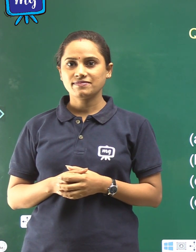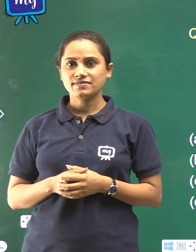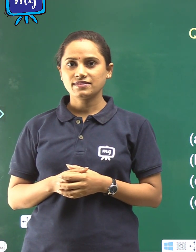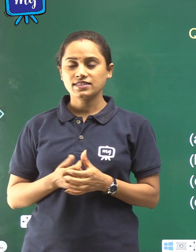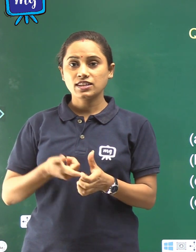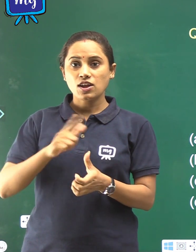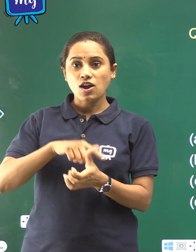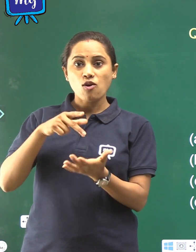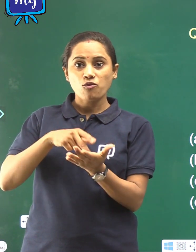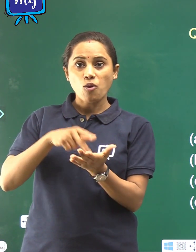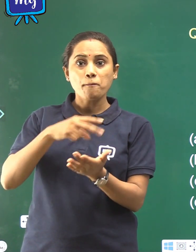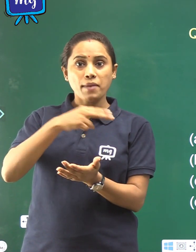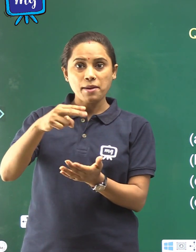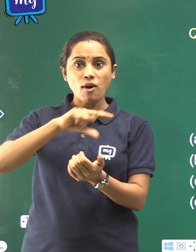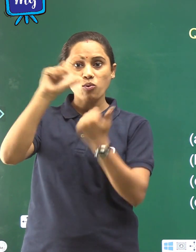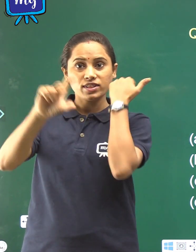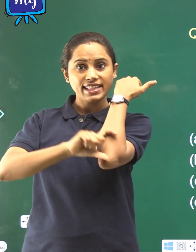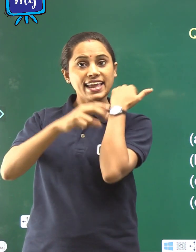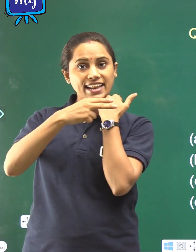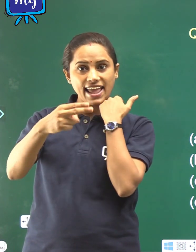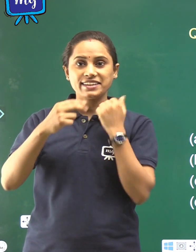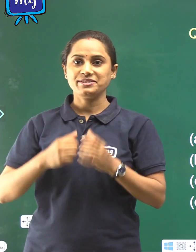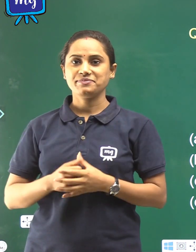from Plymouth, England.